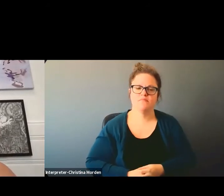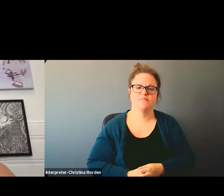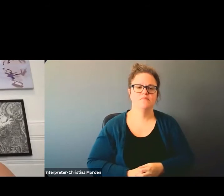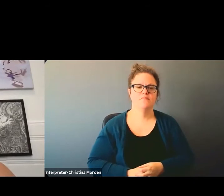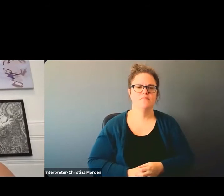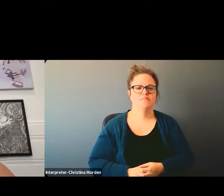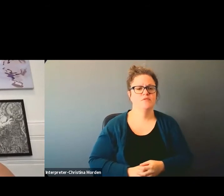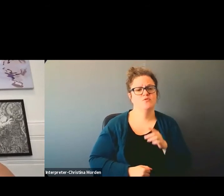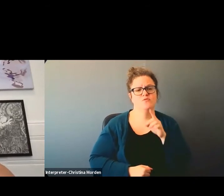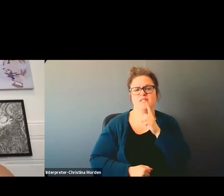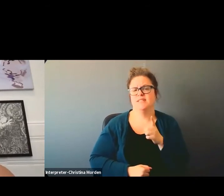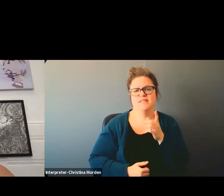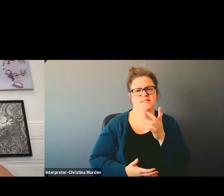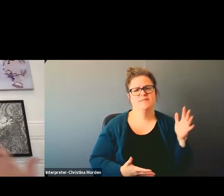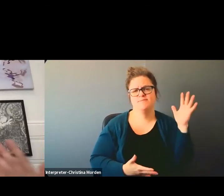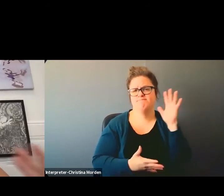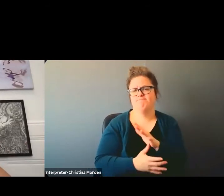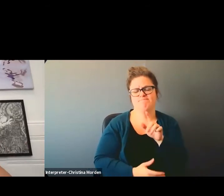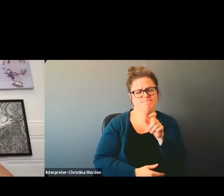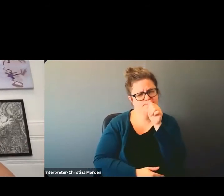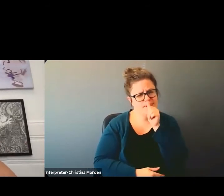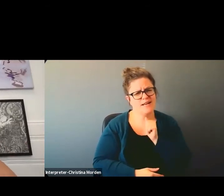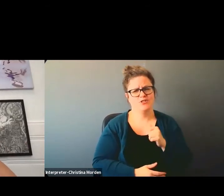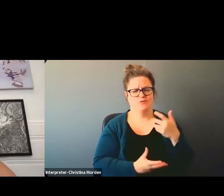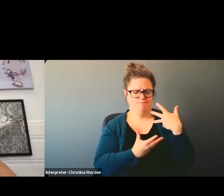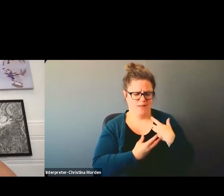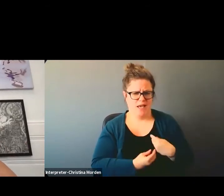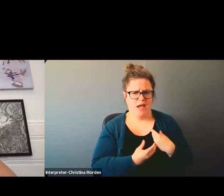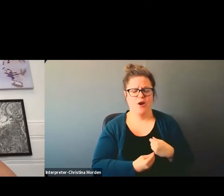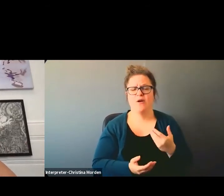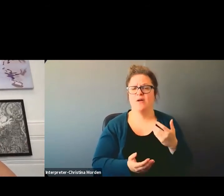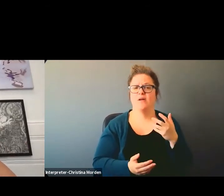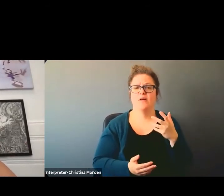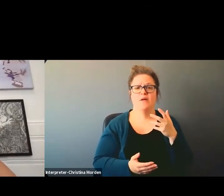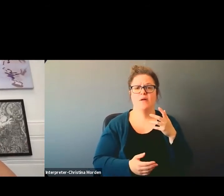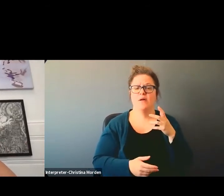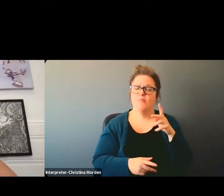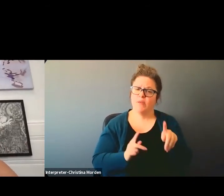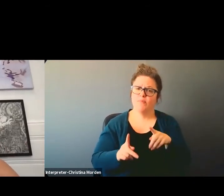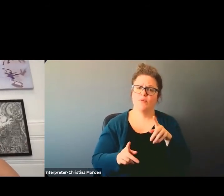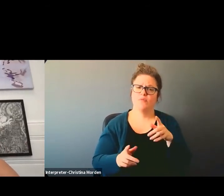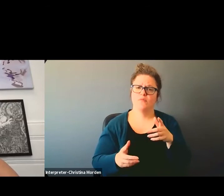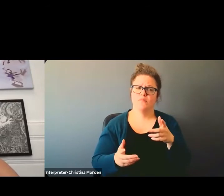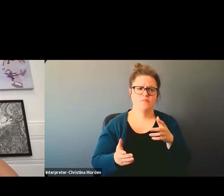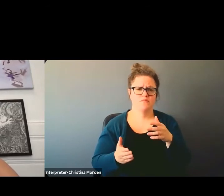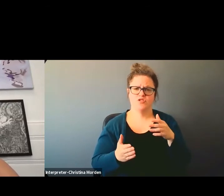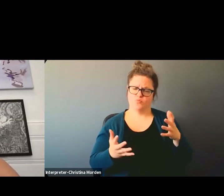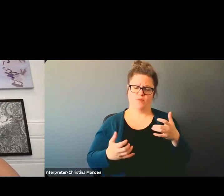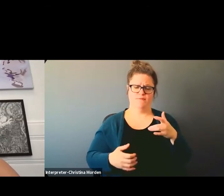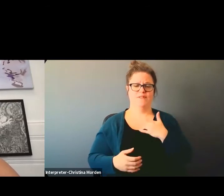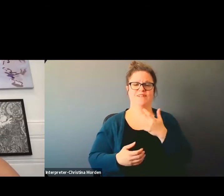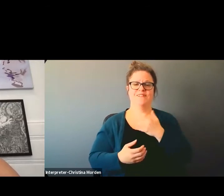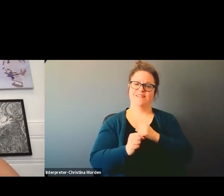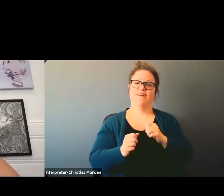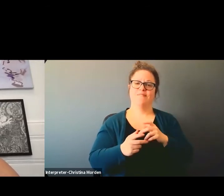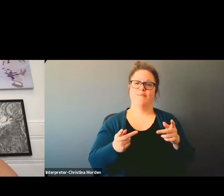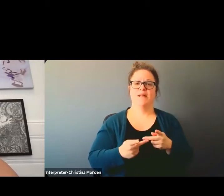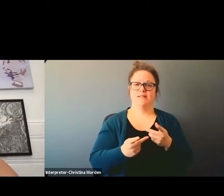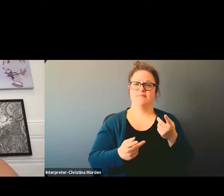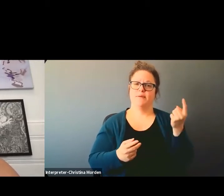be patient and caring. Often people, they just want to know that they're in a safe place and that somebody is willing to